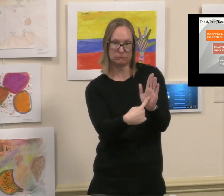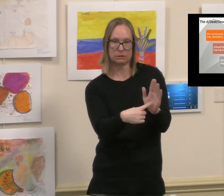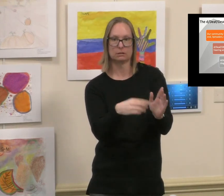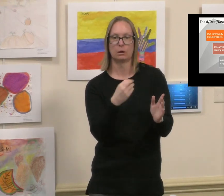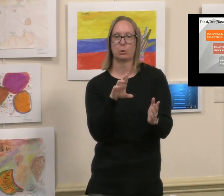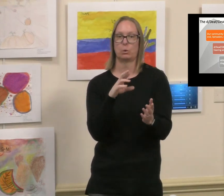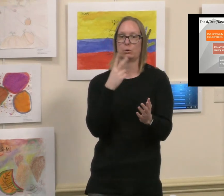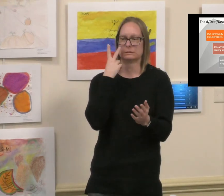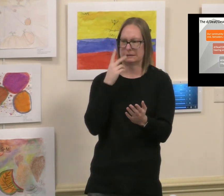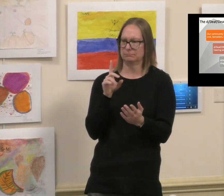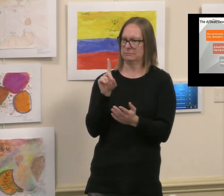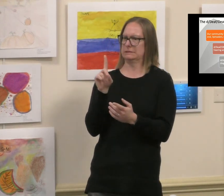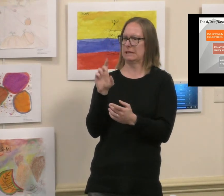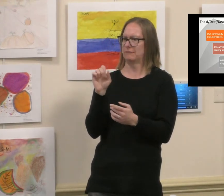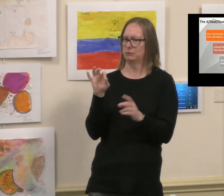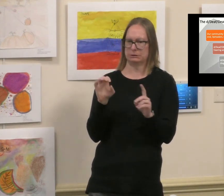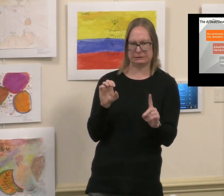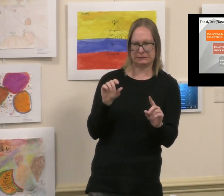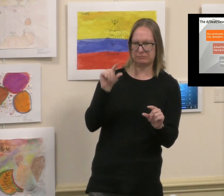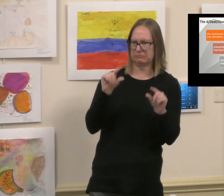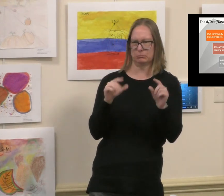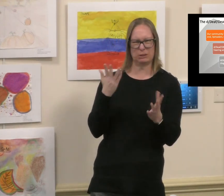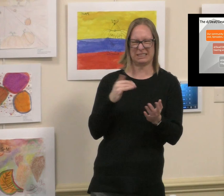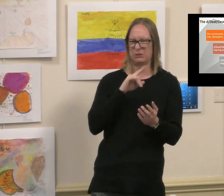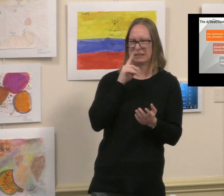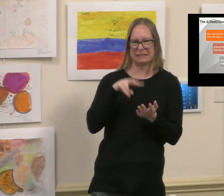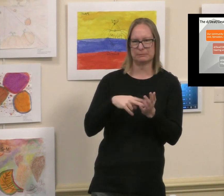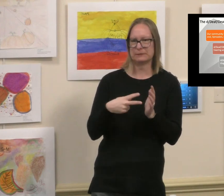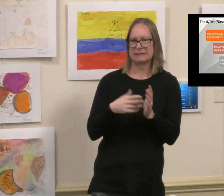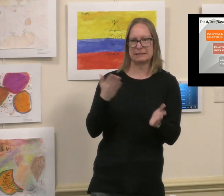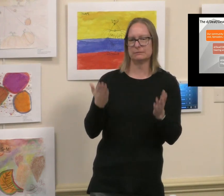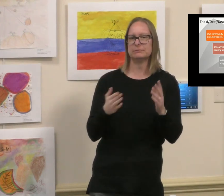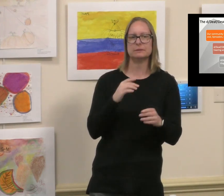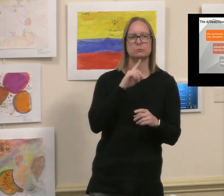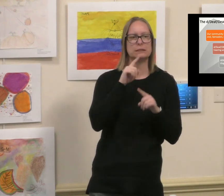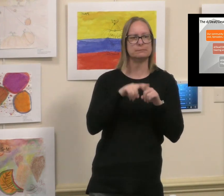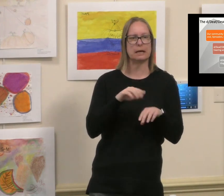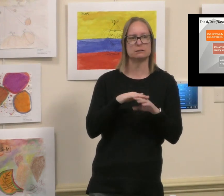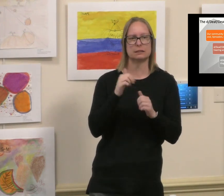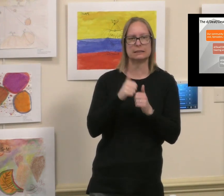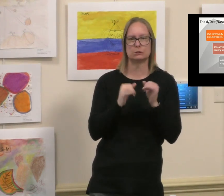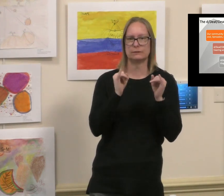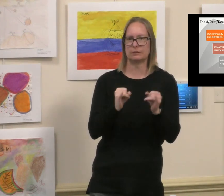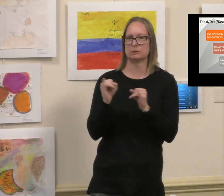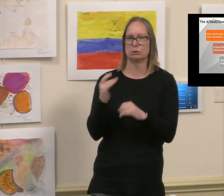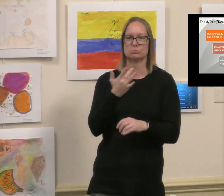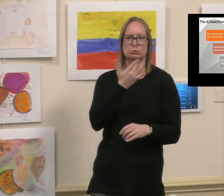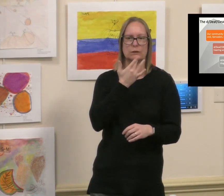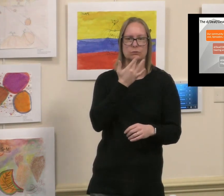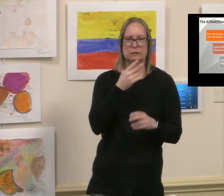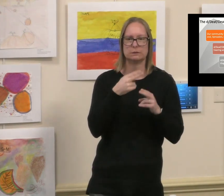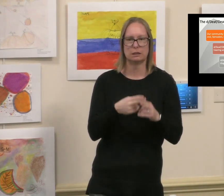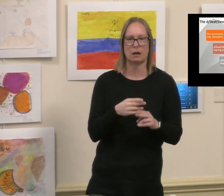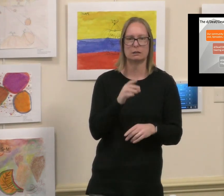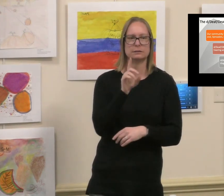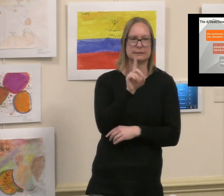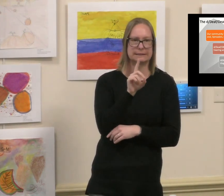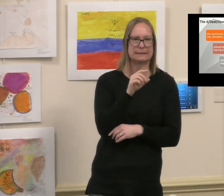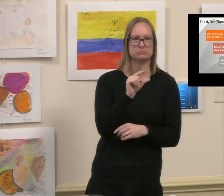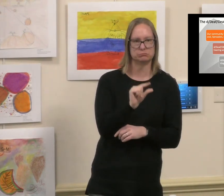So when I communicate with people, I usually tell people I'm deaf. And you might see it with a capital D sometimes or a lowercase d. And